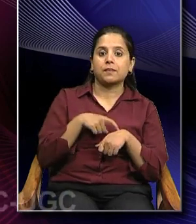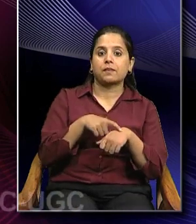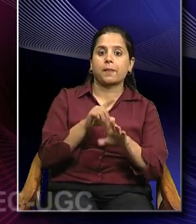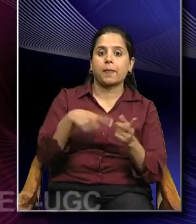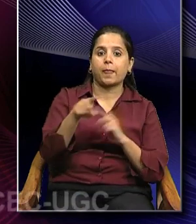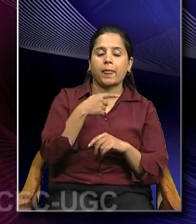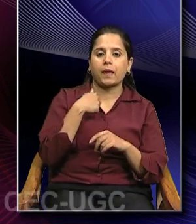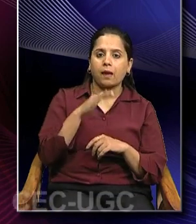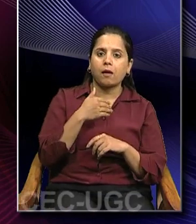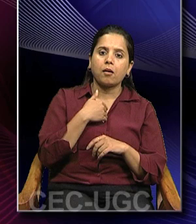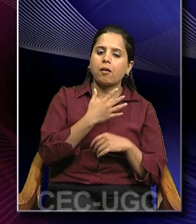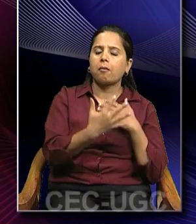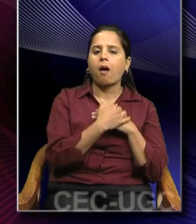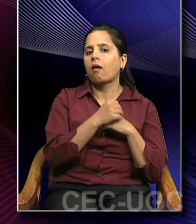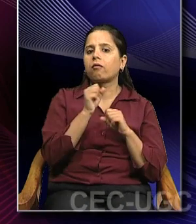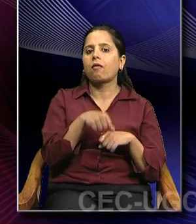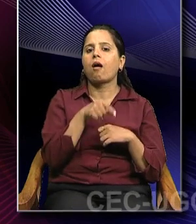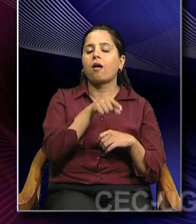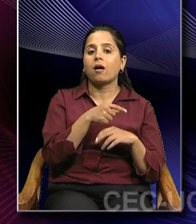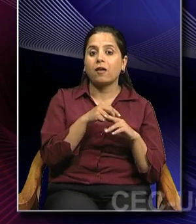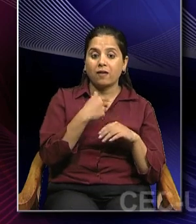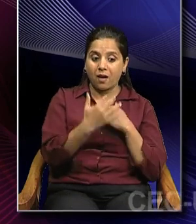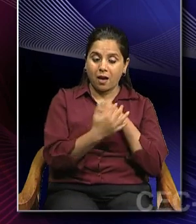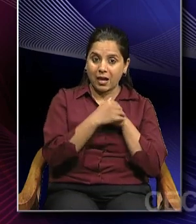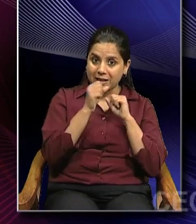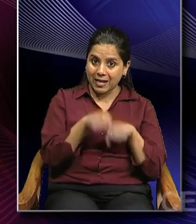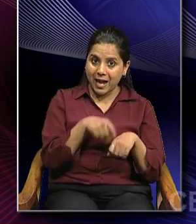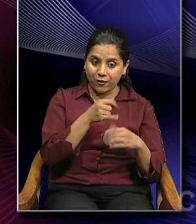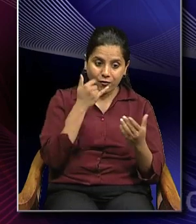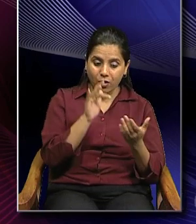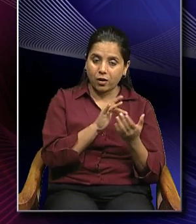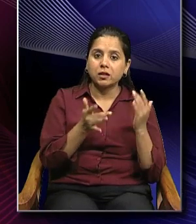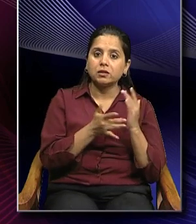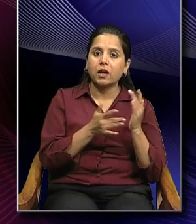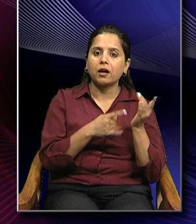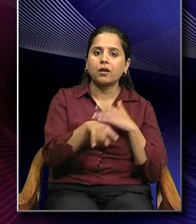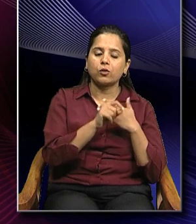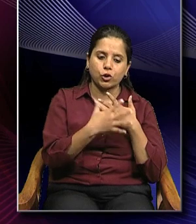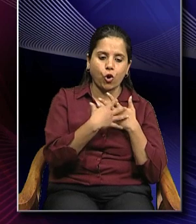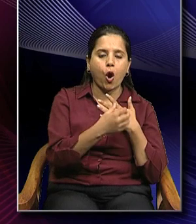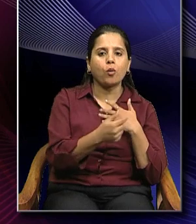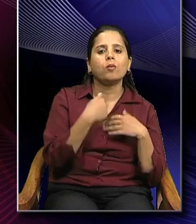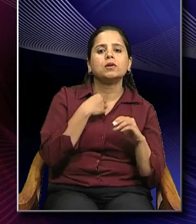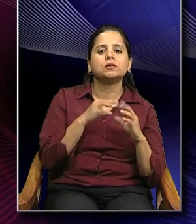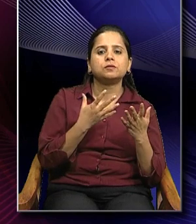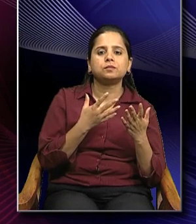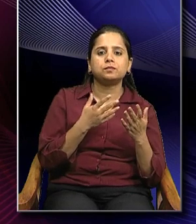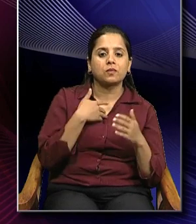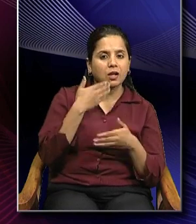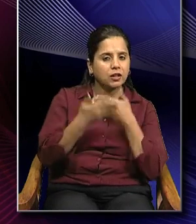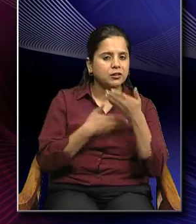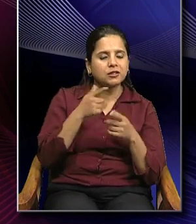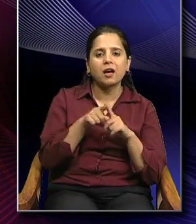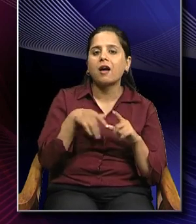become predictable, and the moment we become predictable, the technology is going to copy us. So even in teaching we always